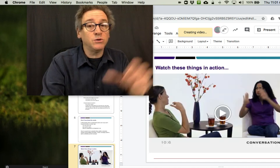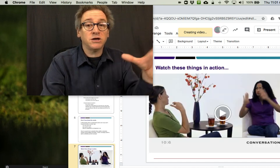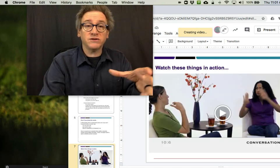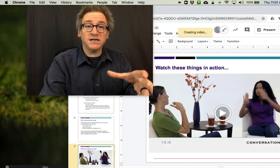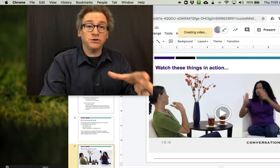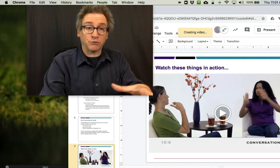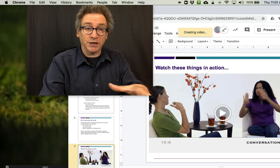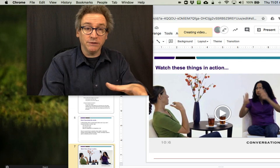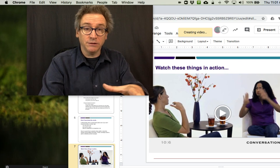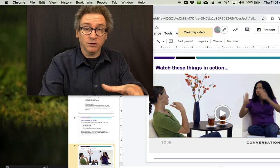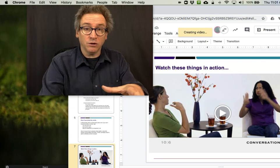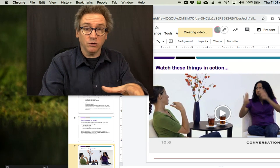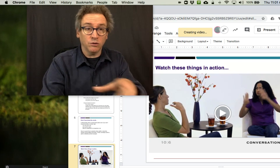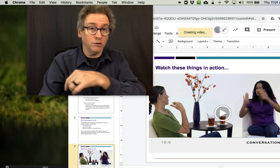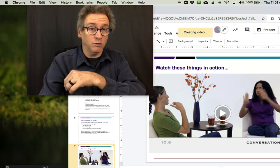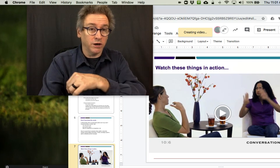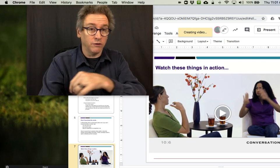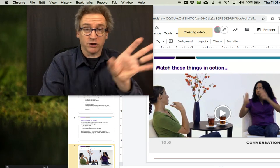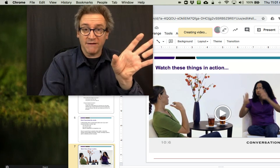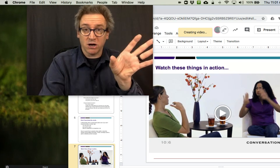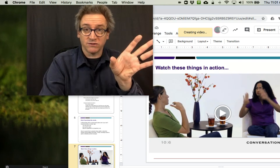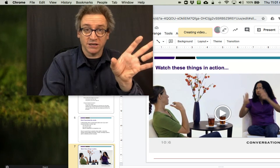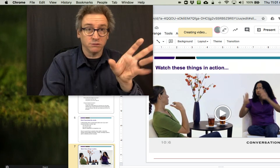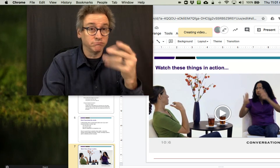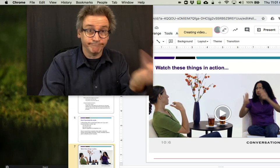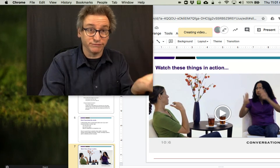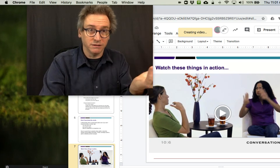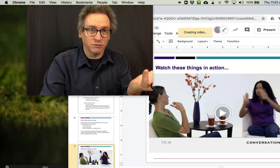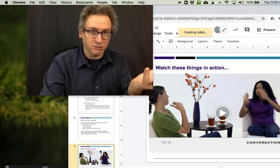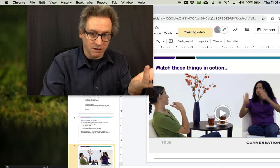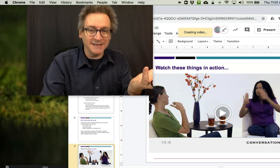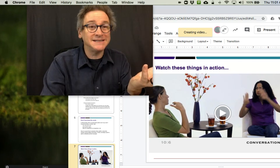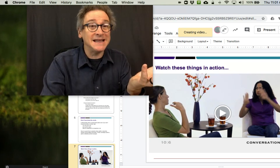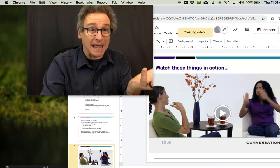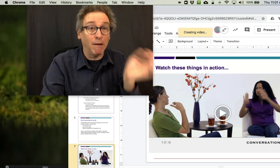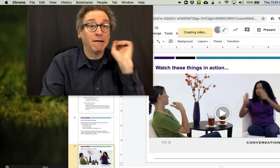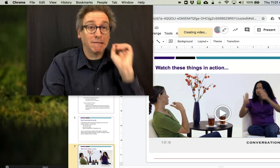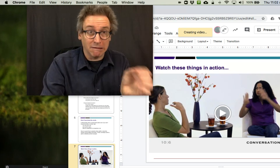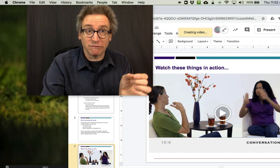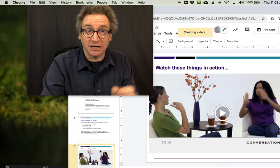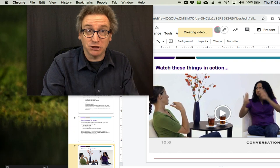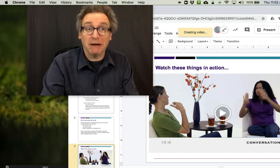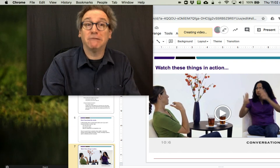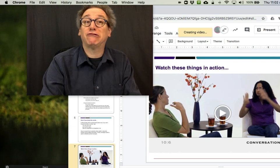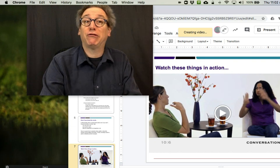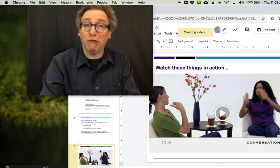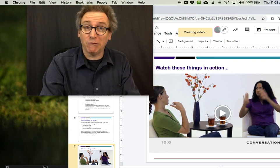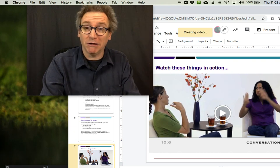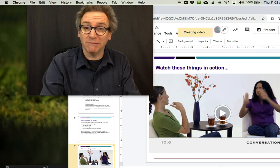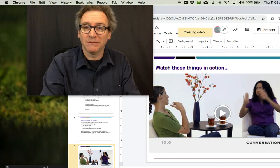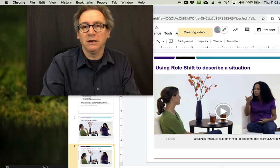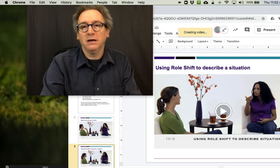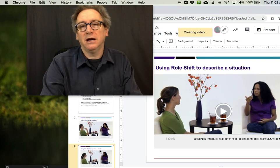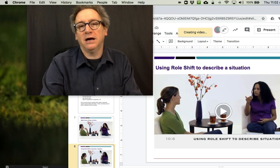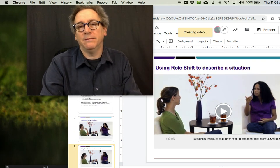So conversation 3, where they're going to have a conversation, hence the name conversation, and it's the third